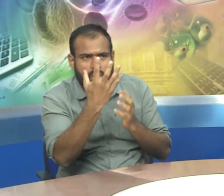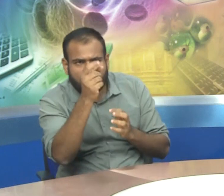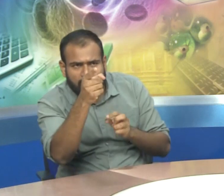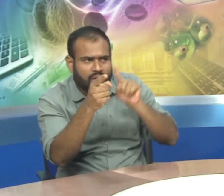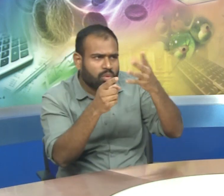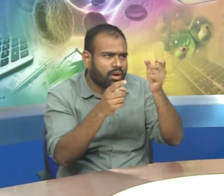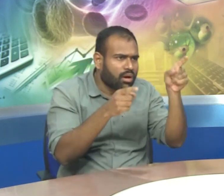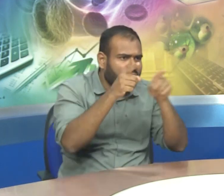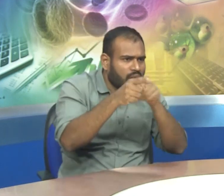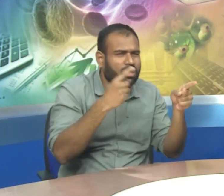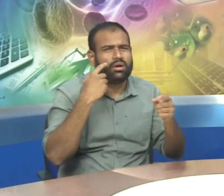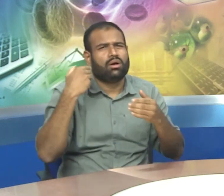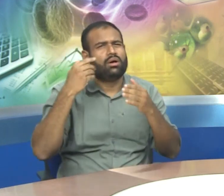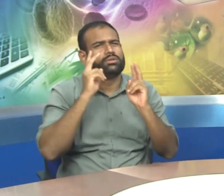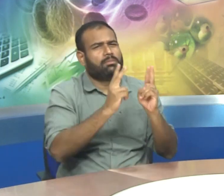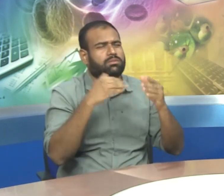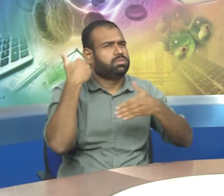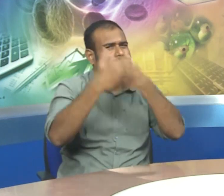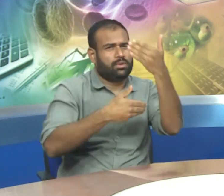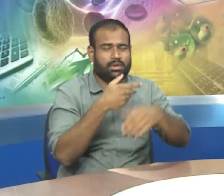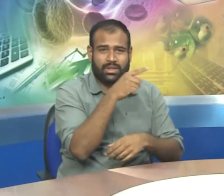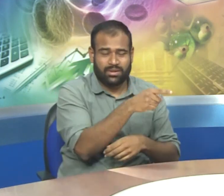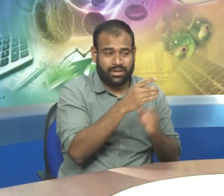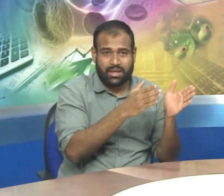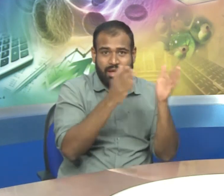service. So let us understand the comparison.